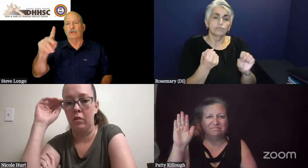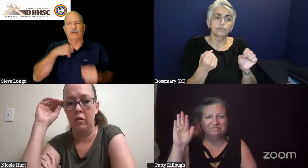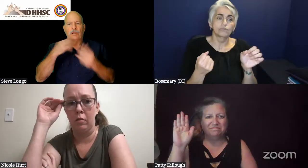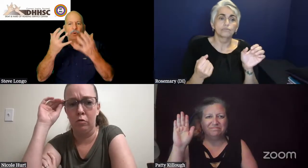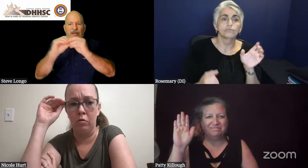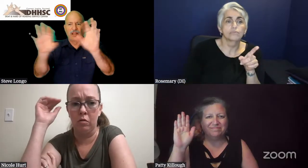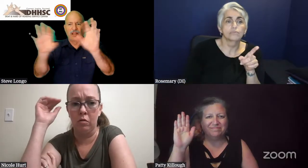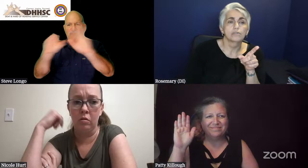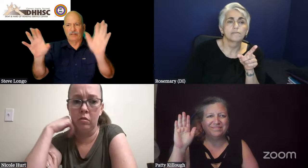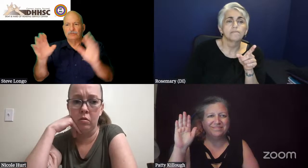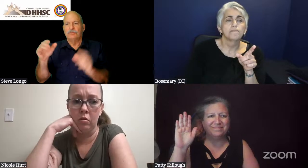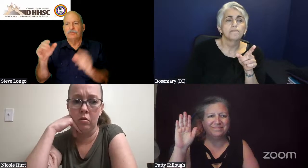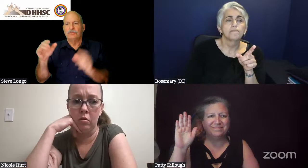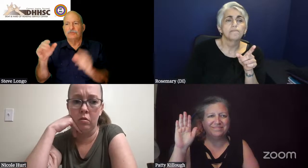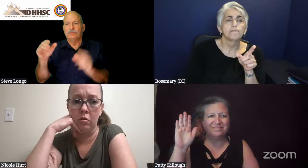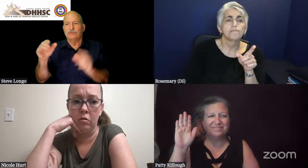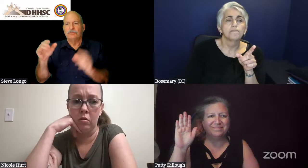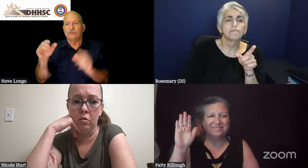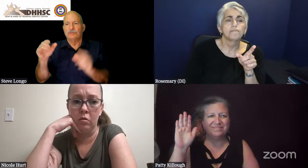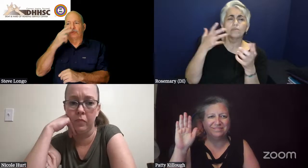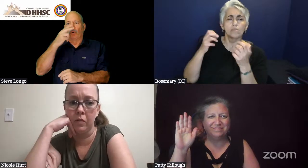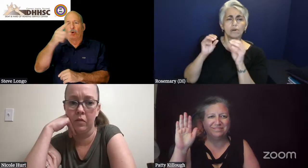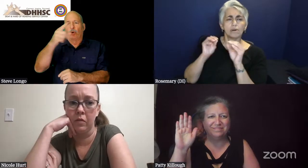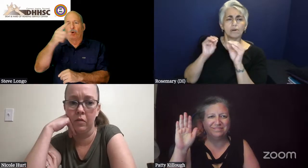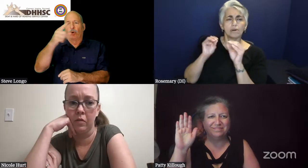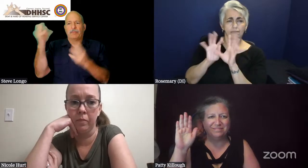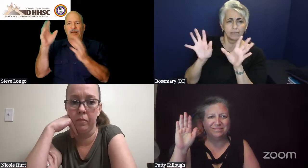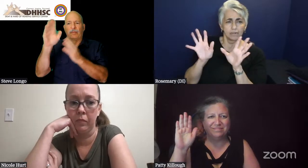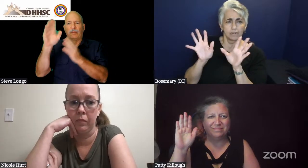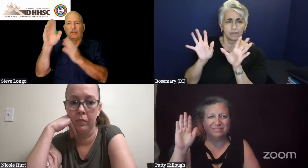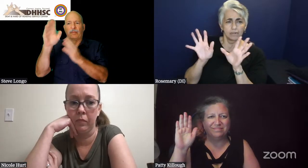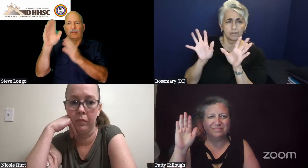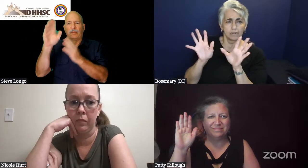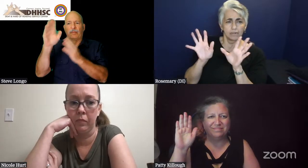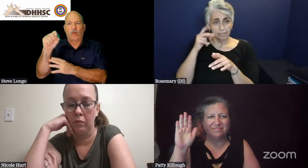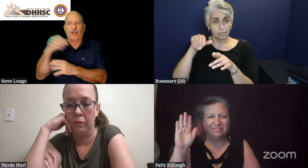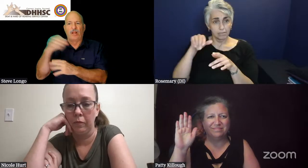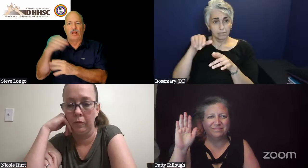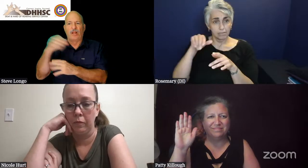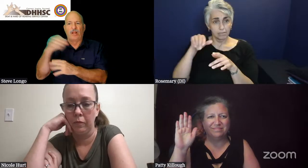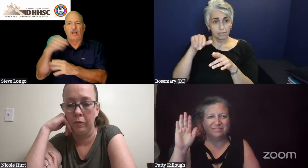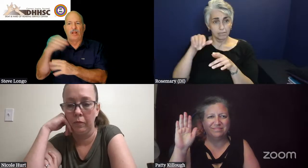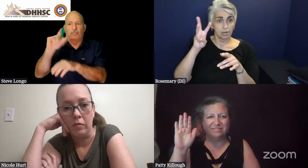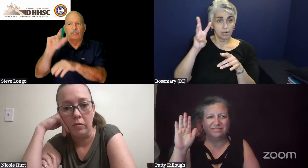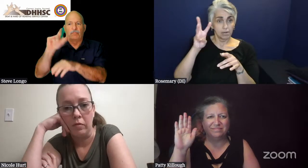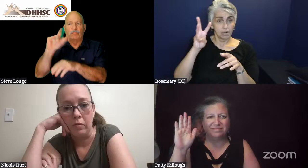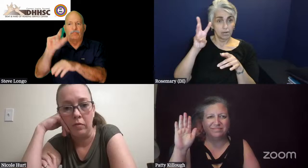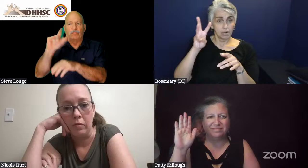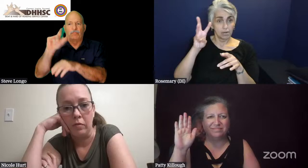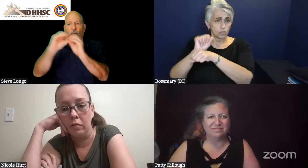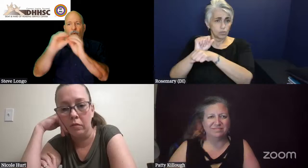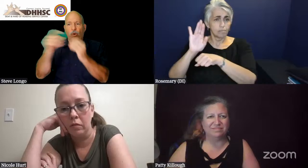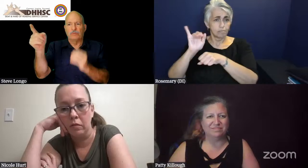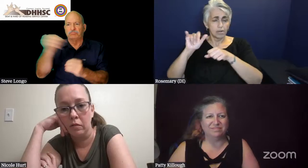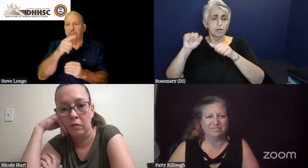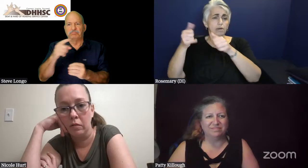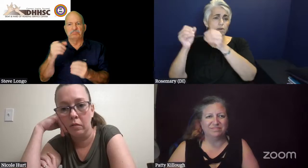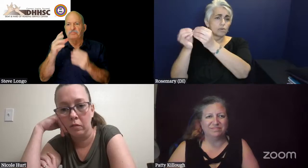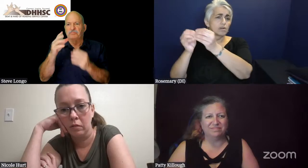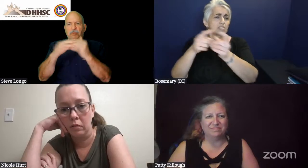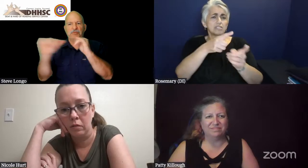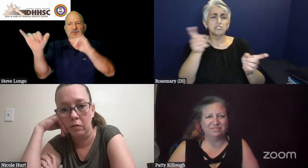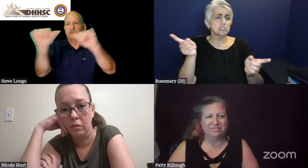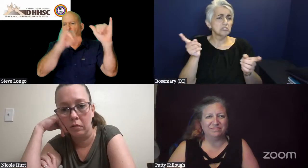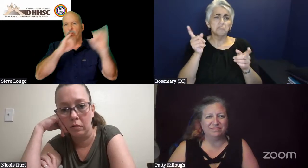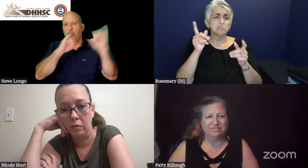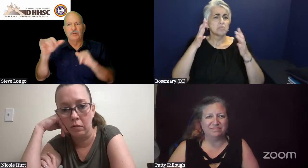that becomes stronger. Thank you for this clarification, says Steve Longo. I've seen other bylaws, I've worked